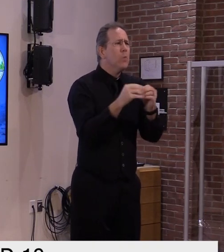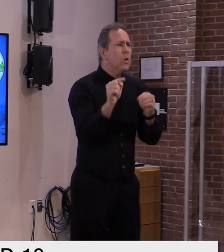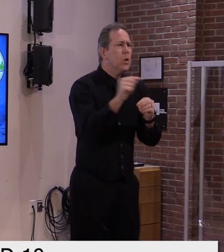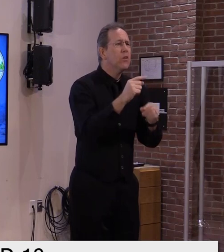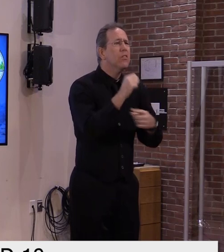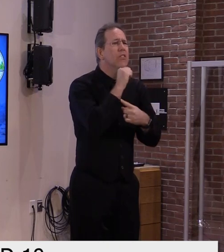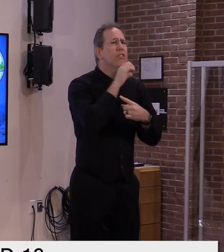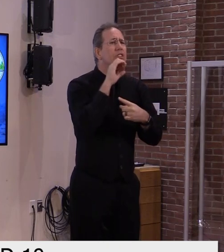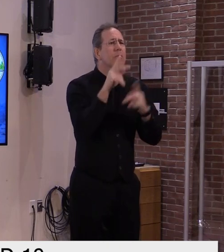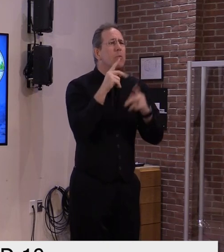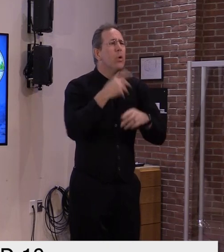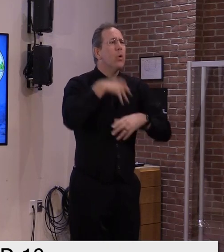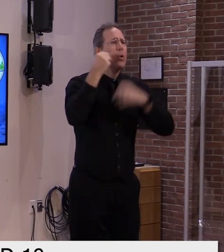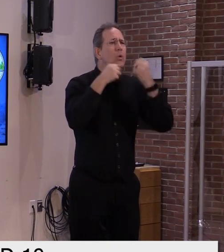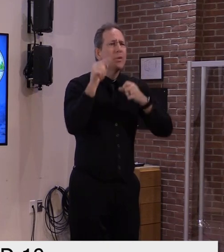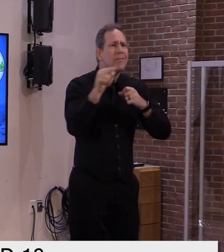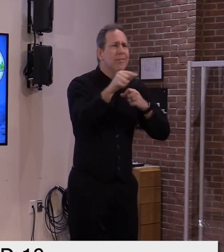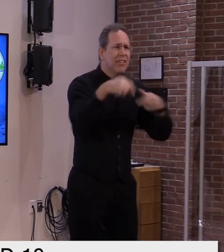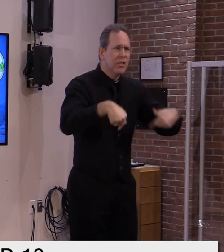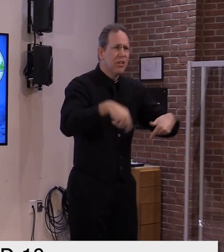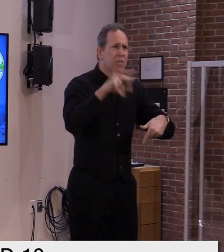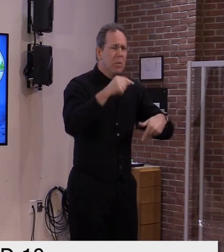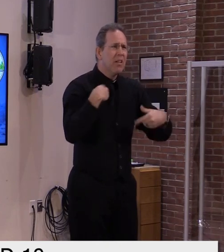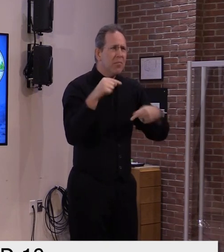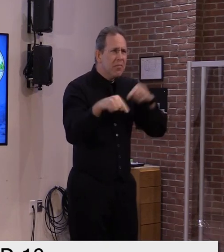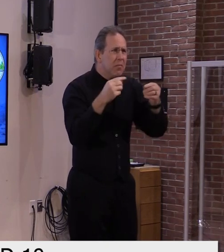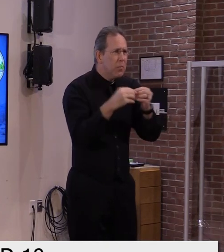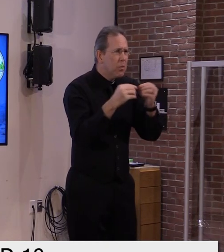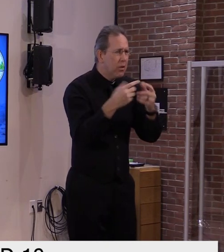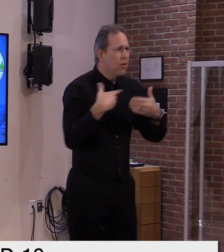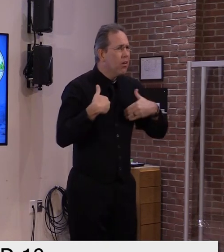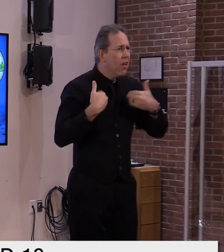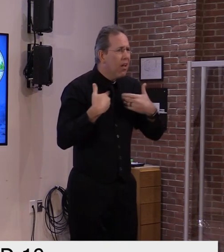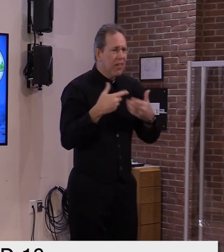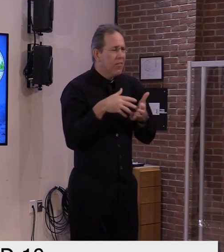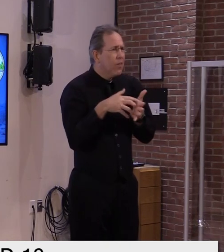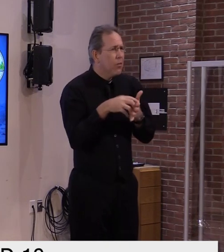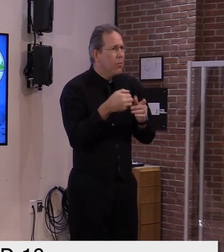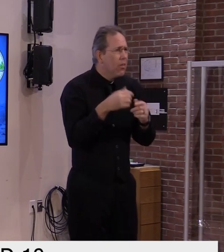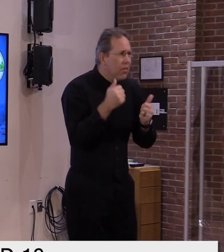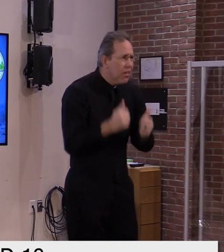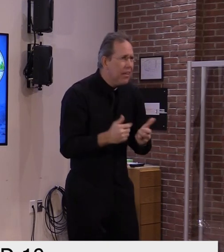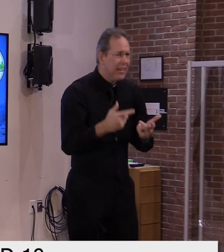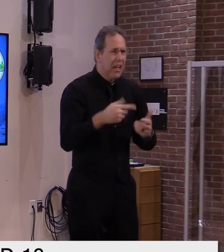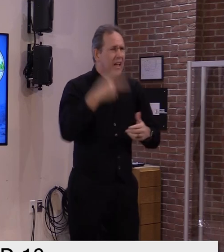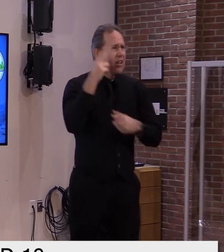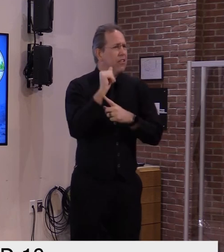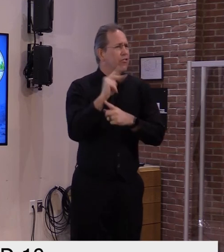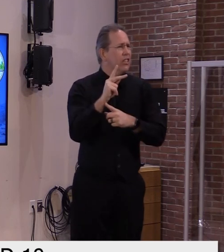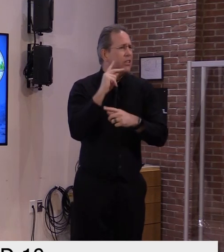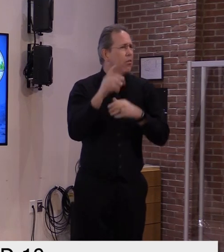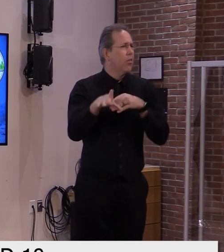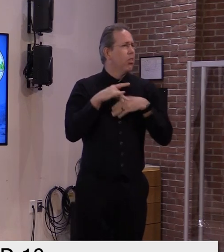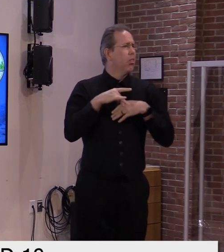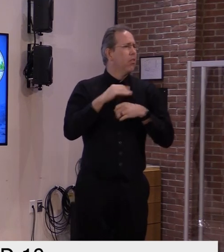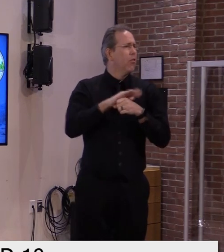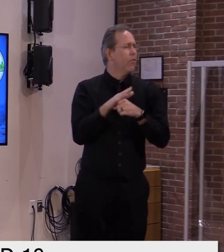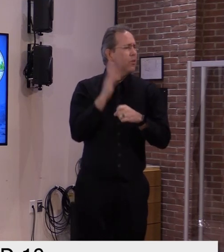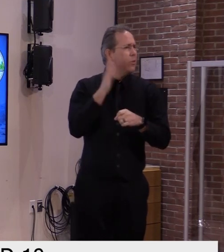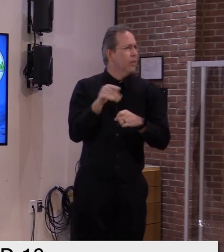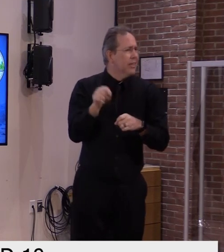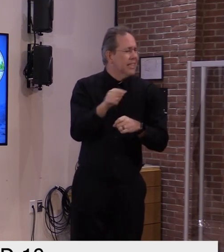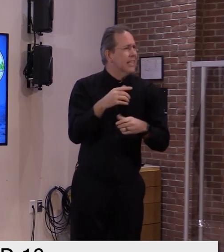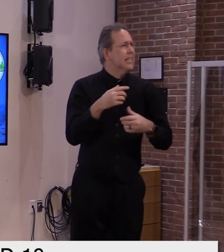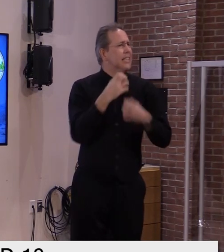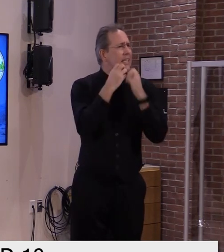to survive if they get COVID, because they're more at risk. And I believe we have a moral obligation to take care of